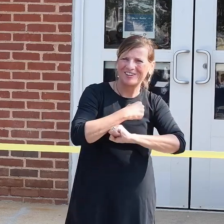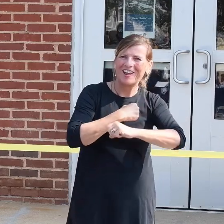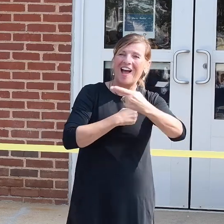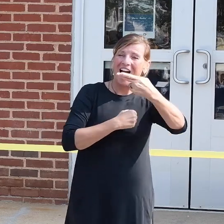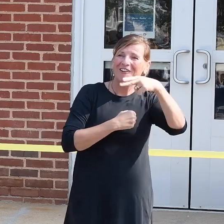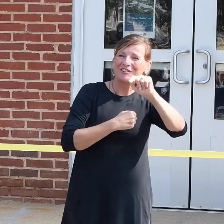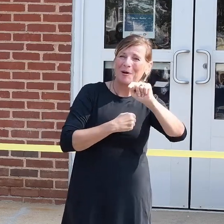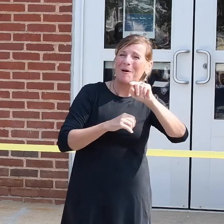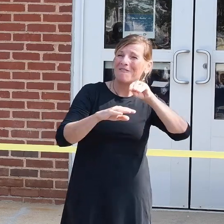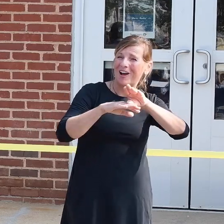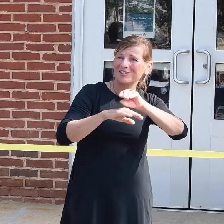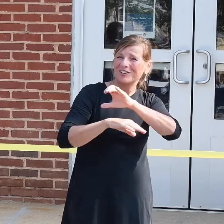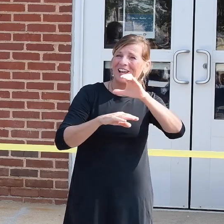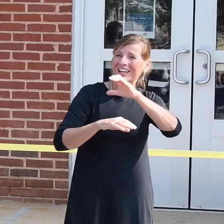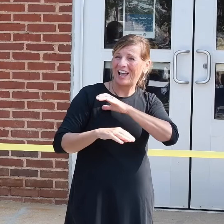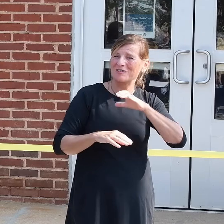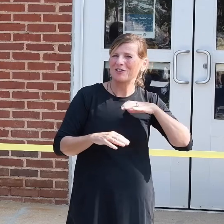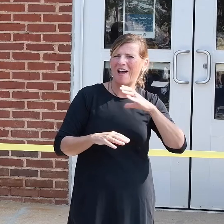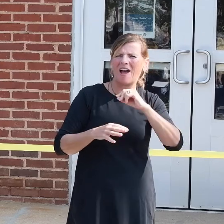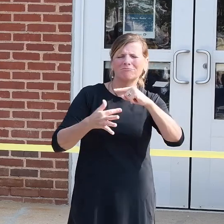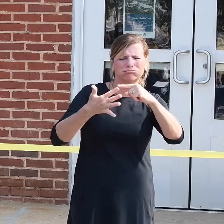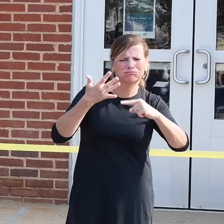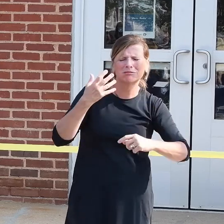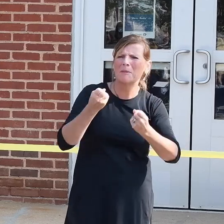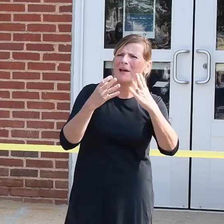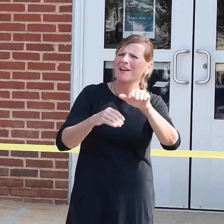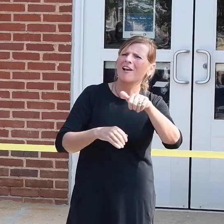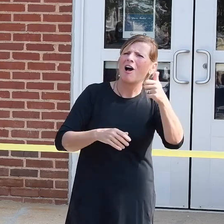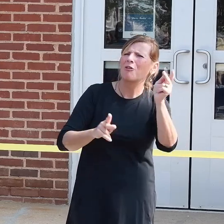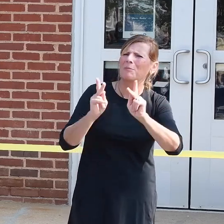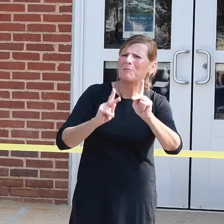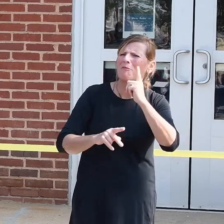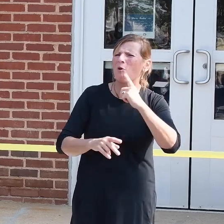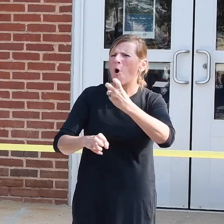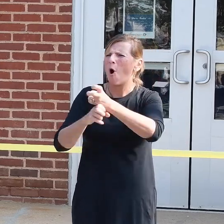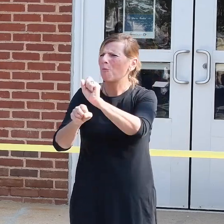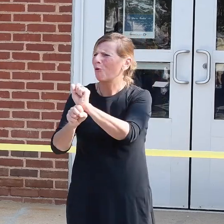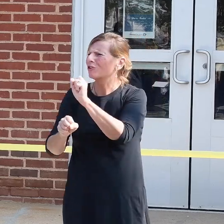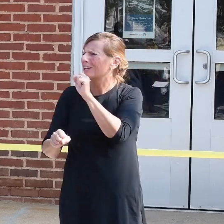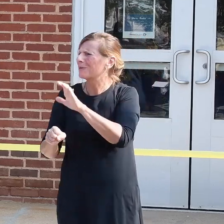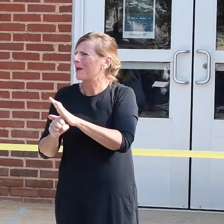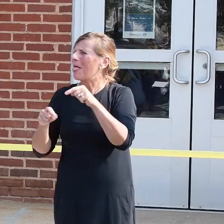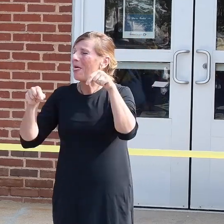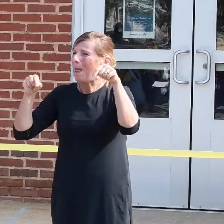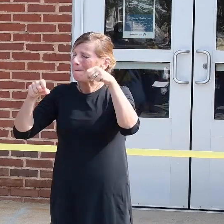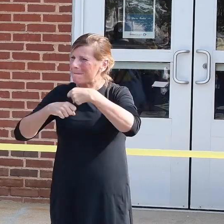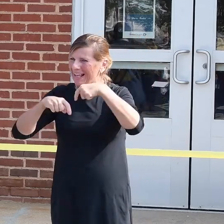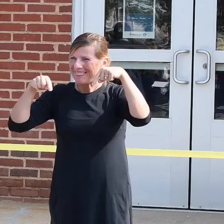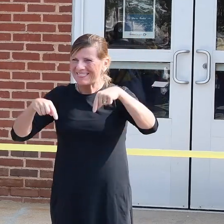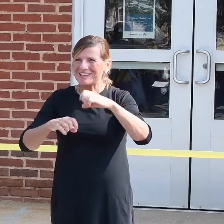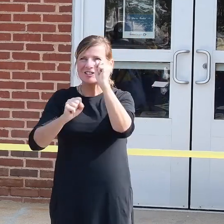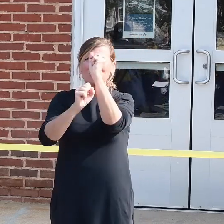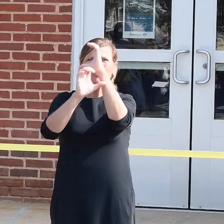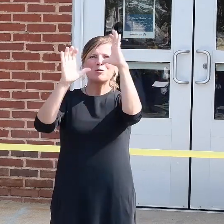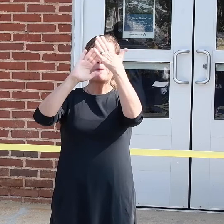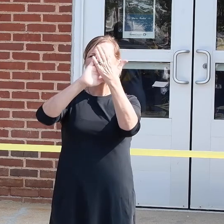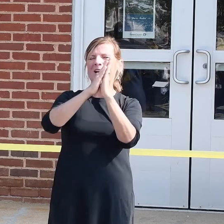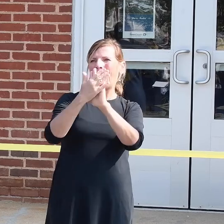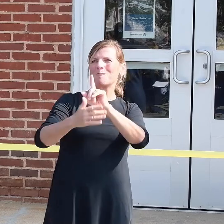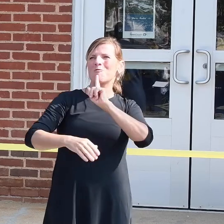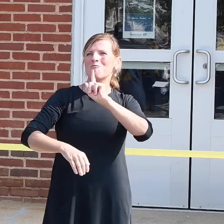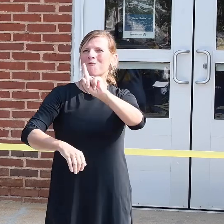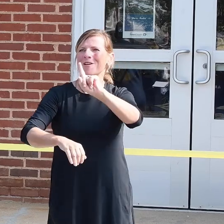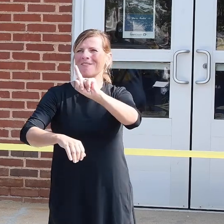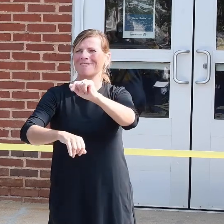Tubman Advisory Council, and so many others for their hard work and dedication in making this dream a reality. I'd like to